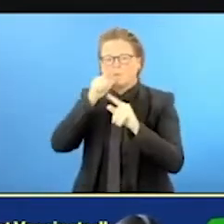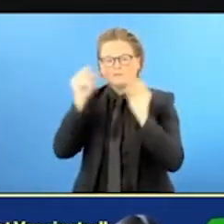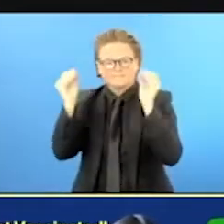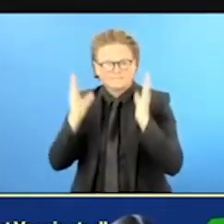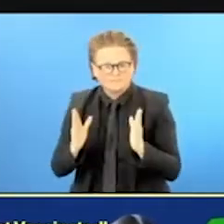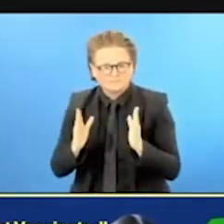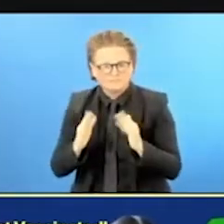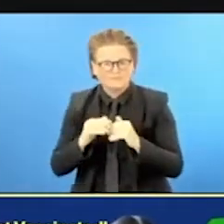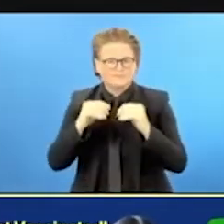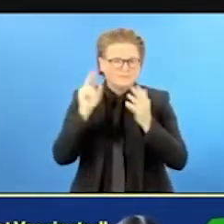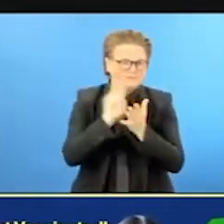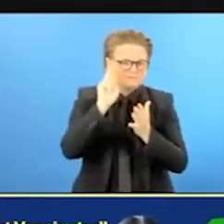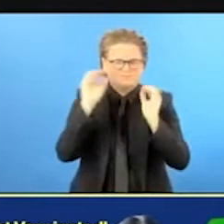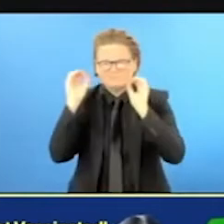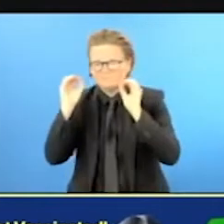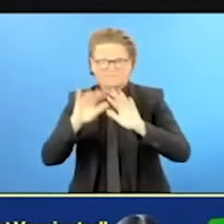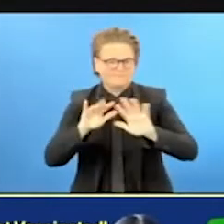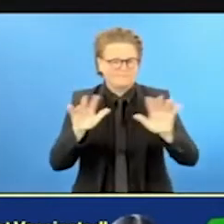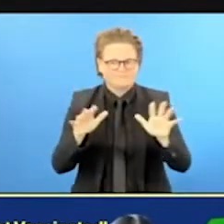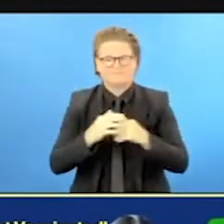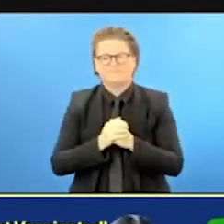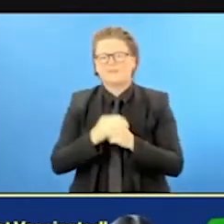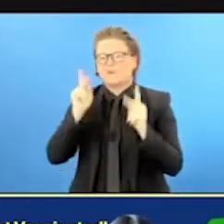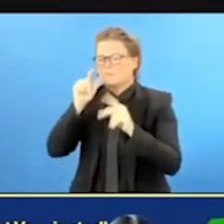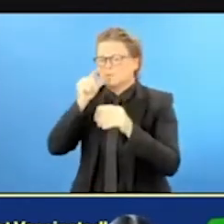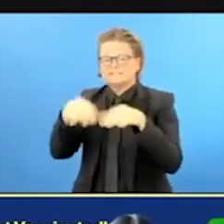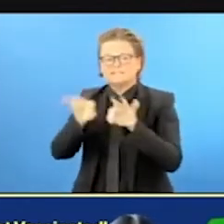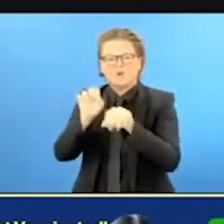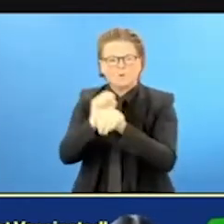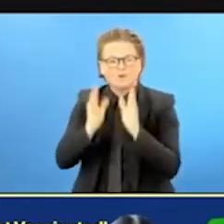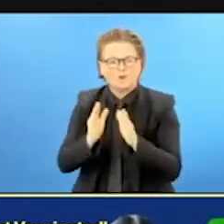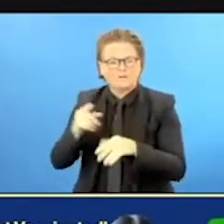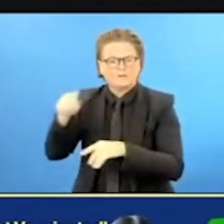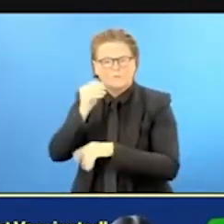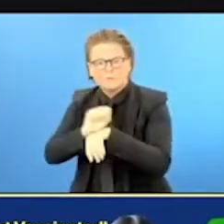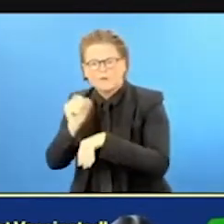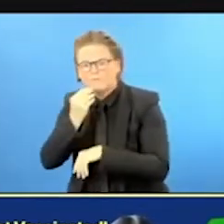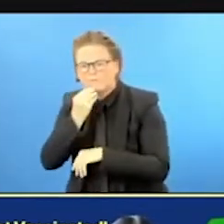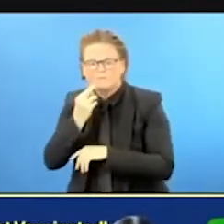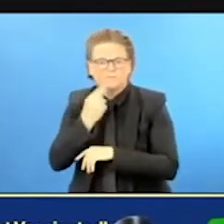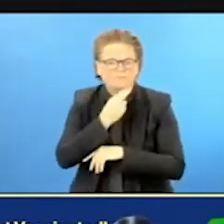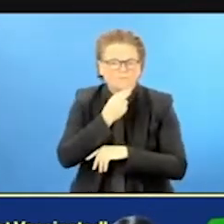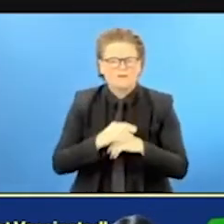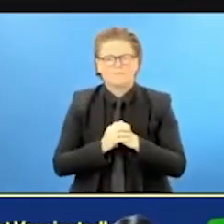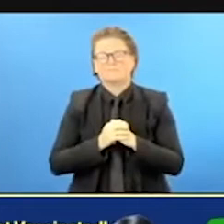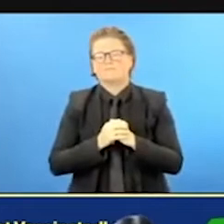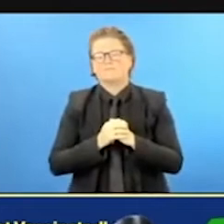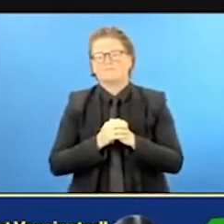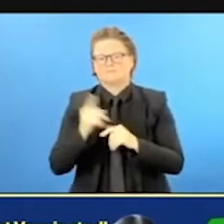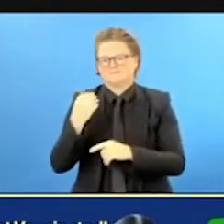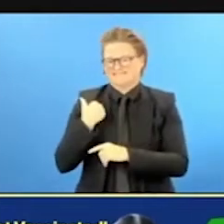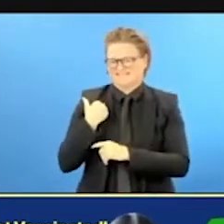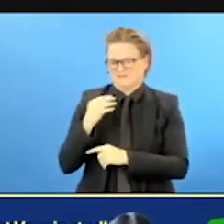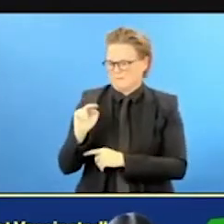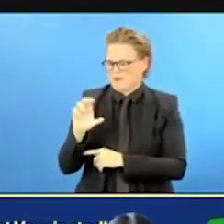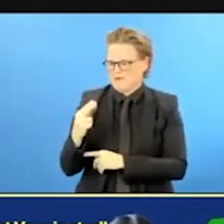agriculture. And then as of March 15th, this last Monday, another sector was added, or another